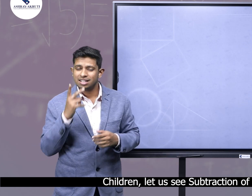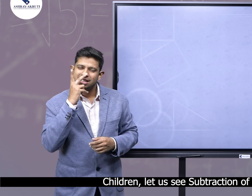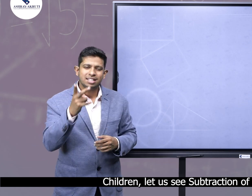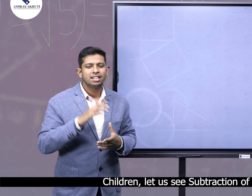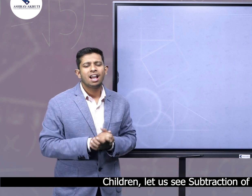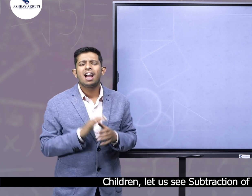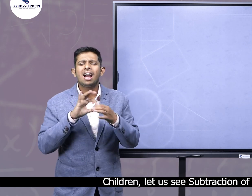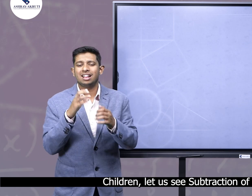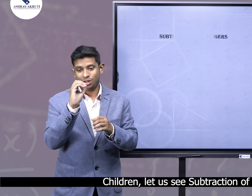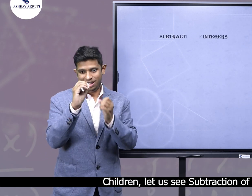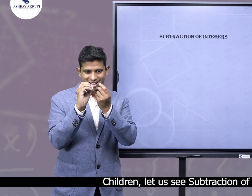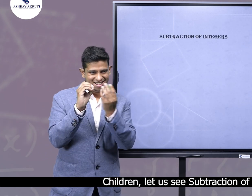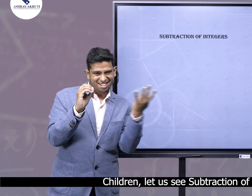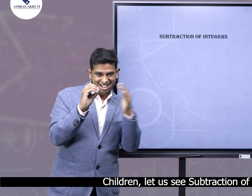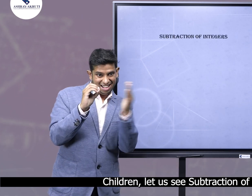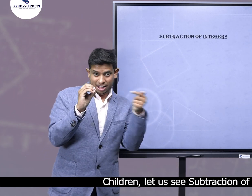Children, let us see subtraction of integers.